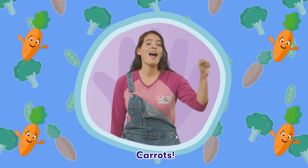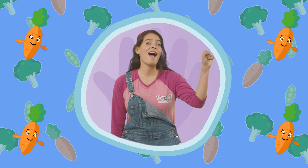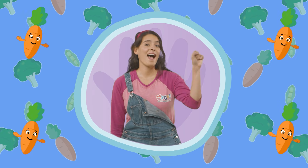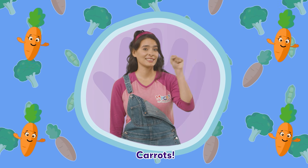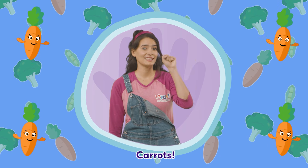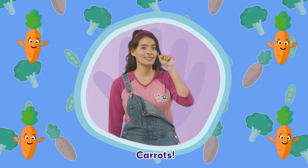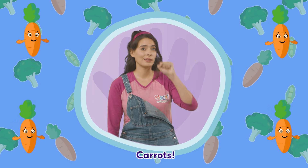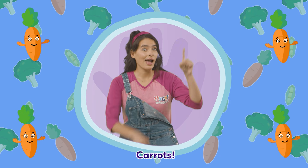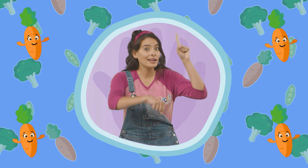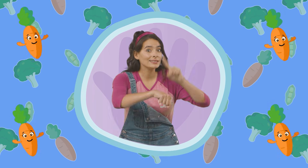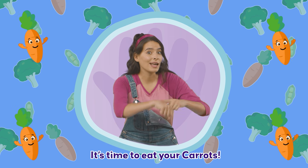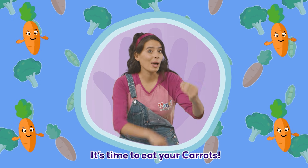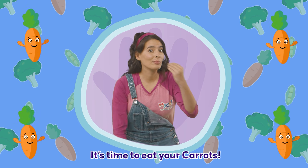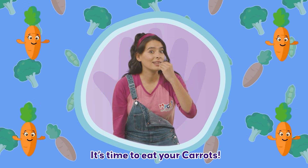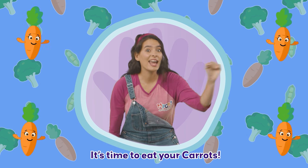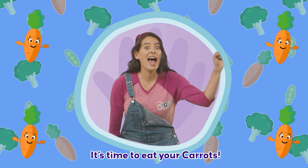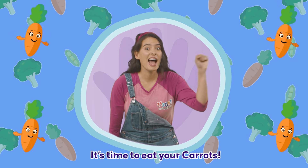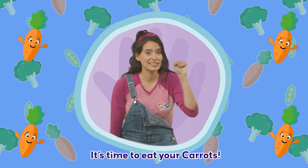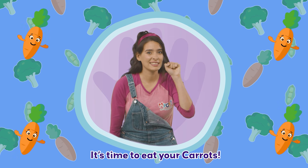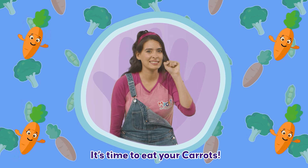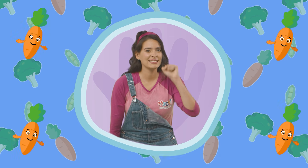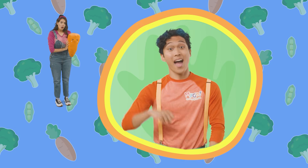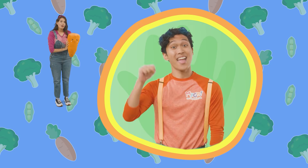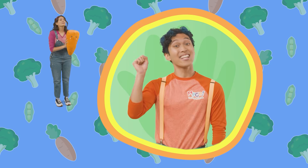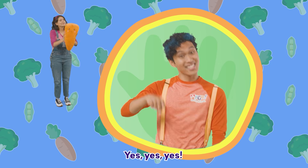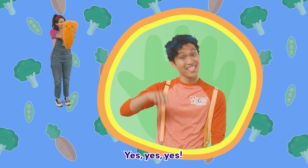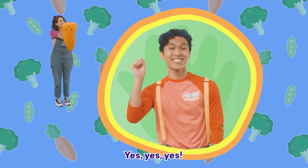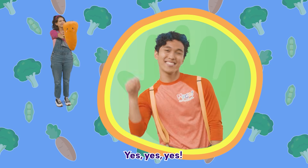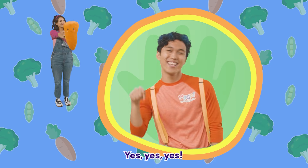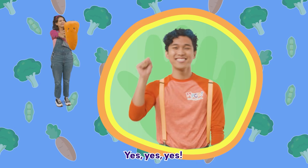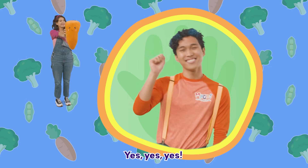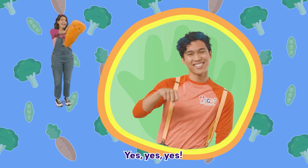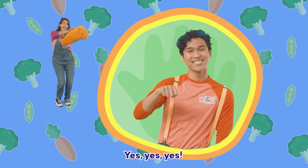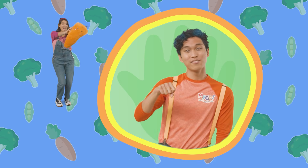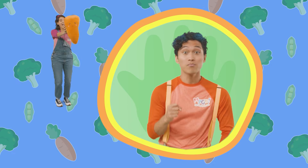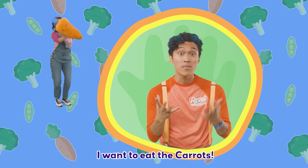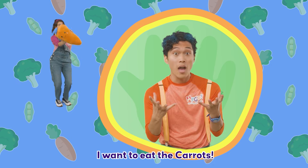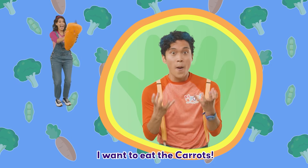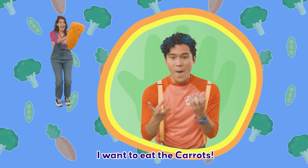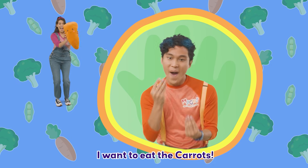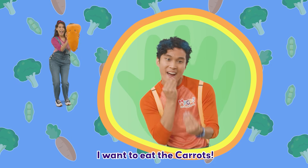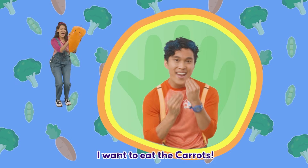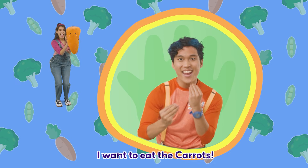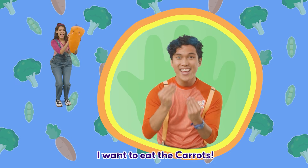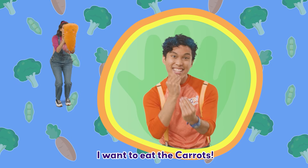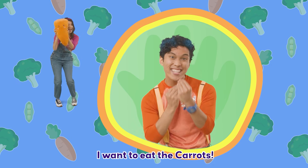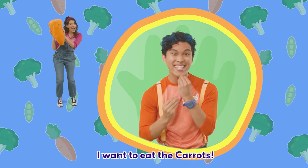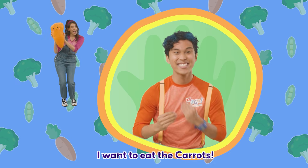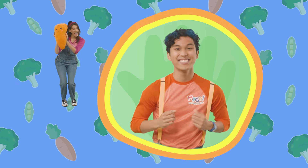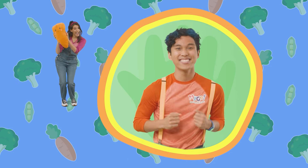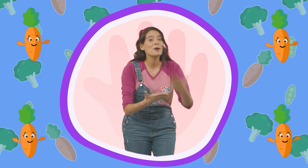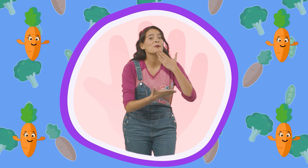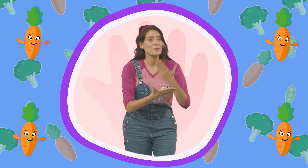Carrots, carrots, it's time to eat your carrots. Yes, yes, yes, I want to eat